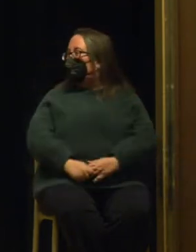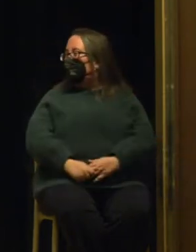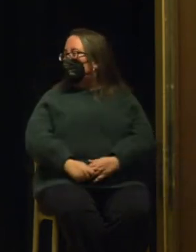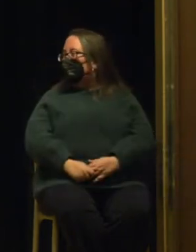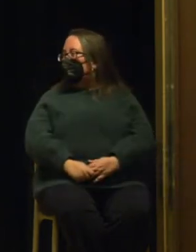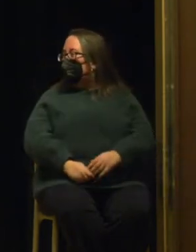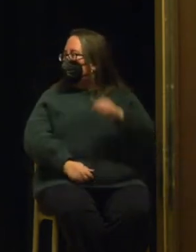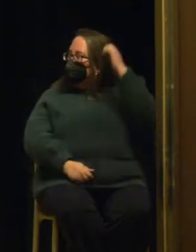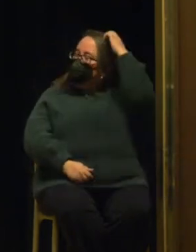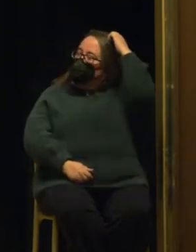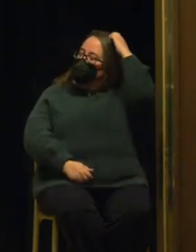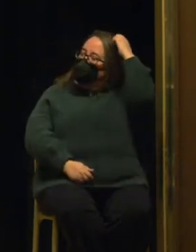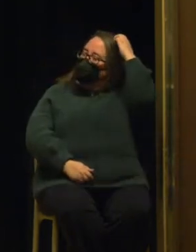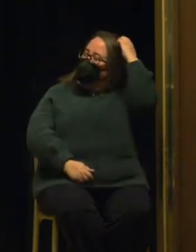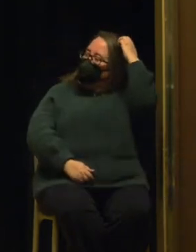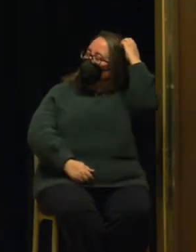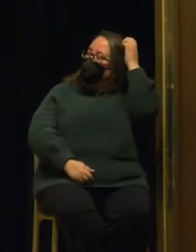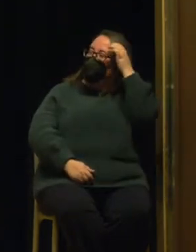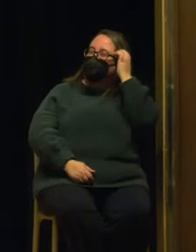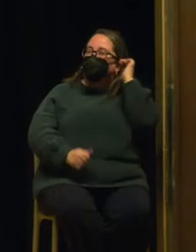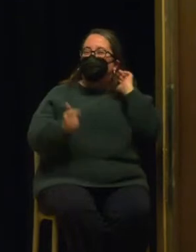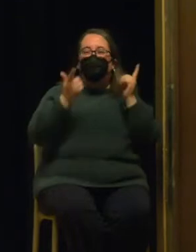Like, for real. She might be a little busy.